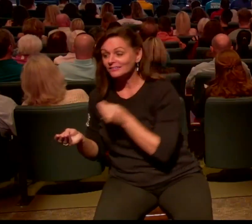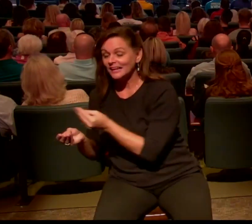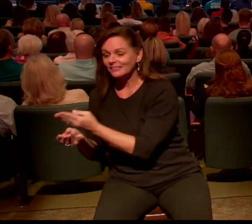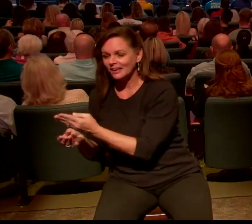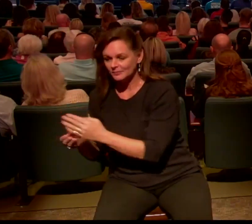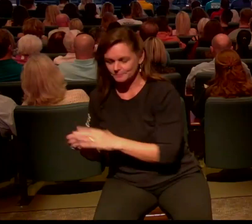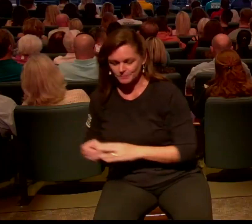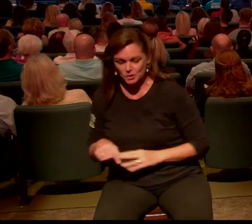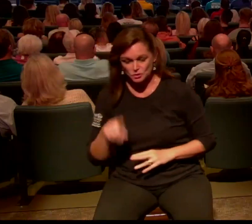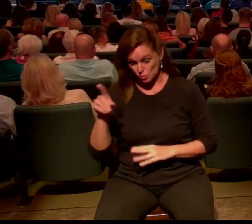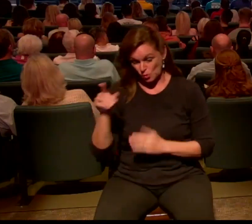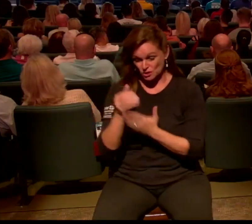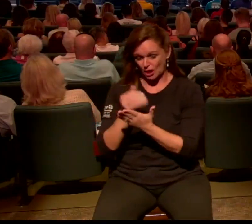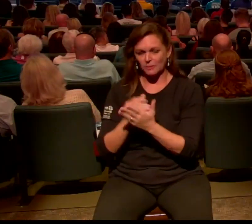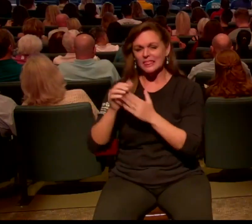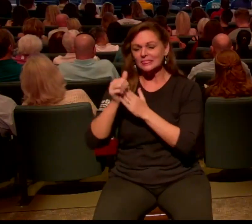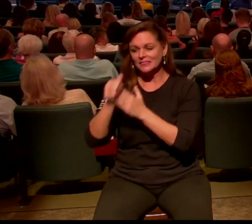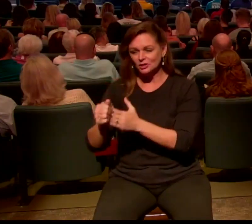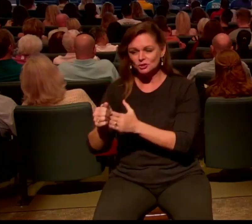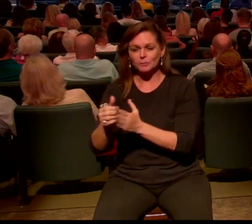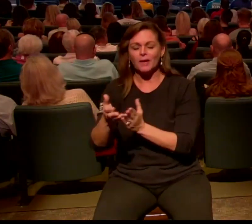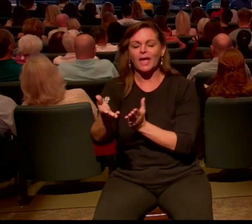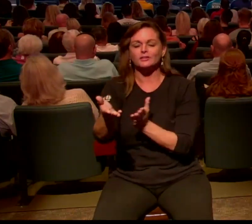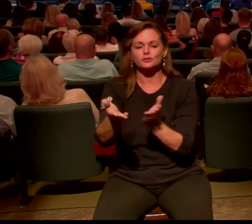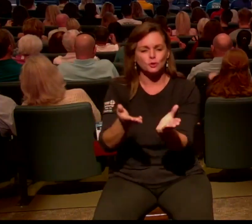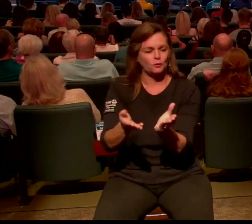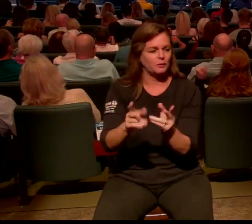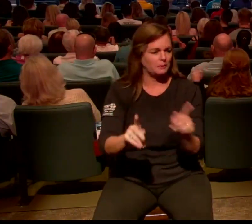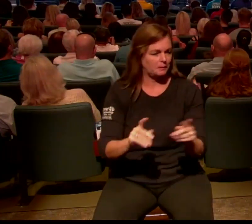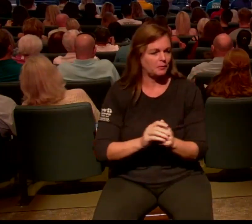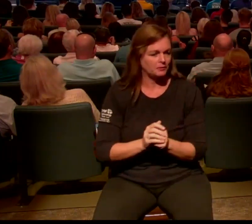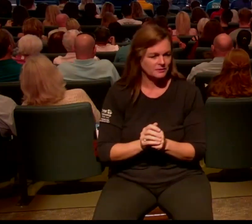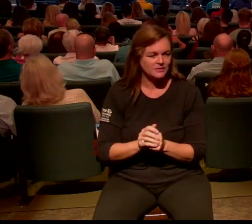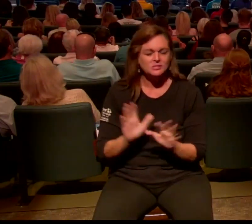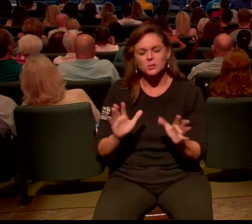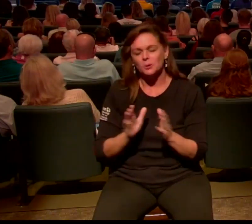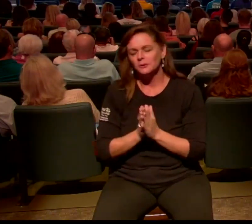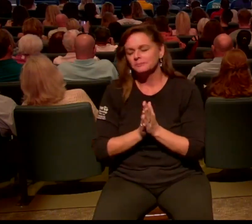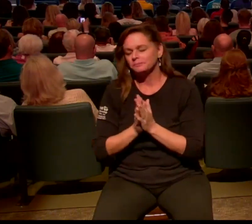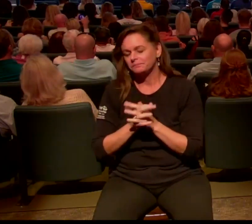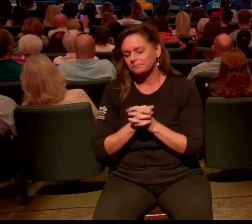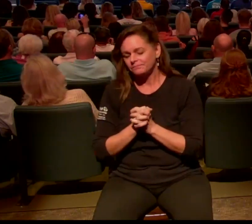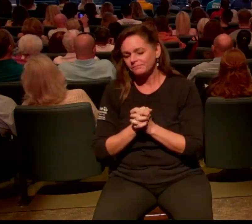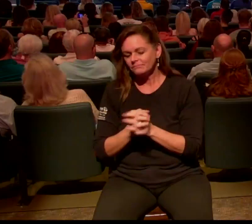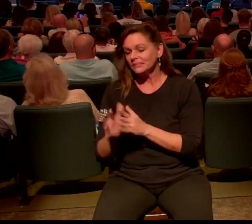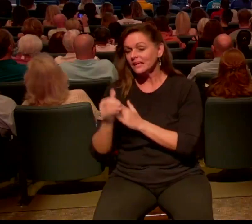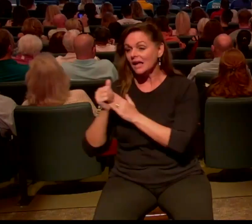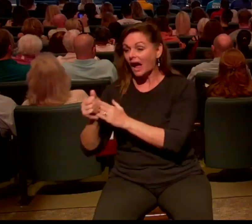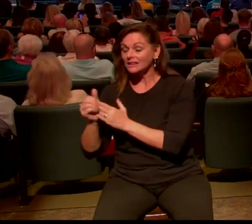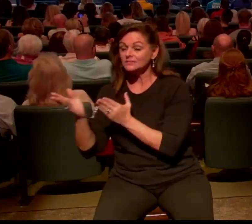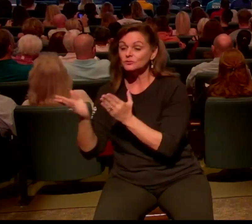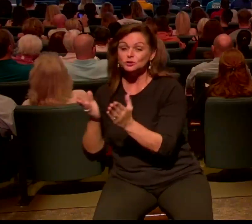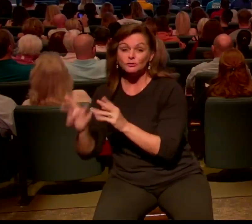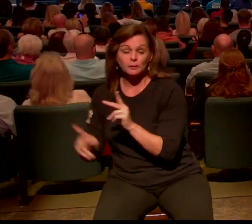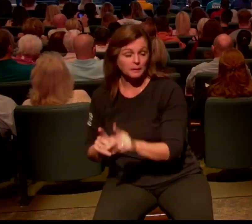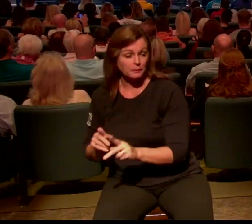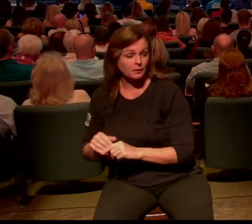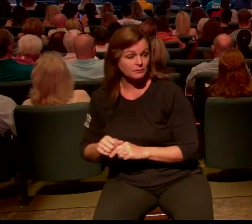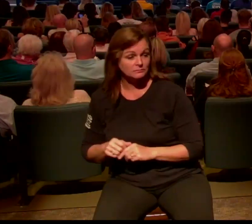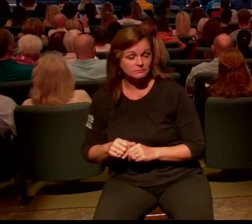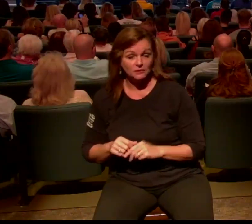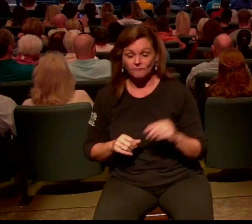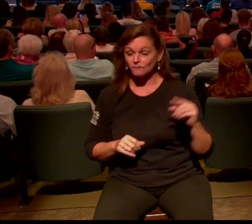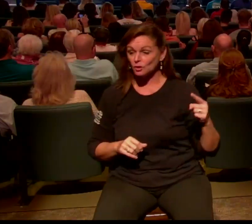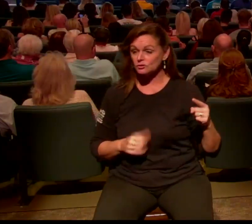serving, in leadership, about serving people, here's what I put, and I'm just going to give this to you. Guidelines for serving people. Number one is, I